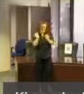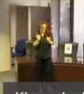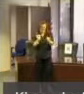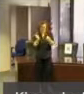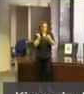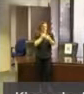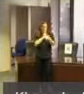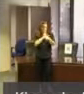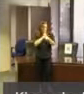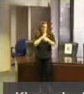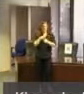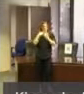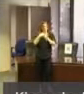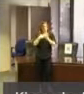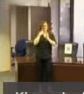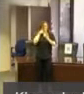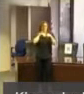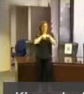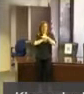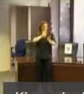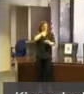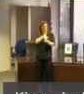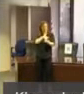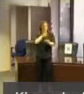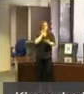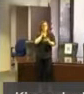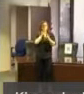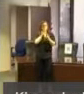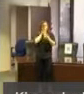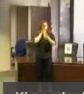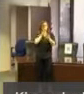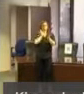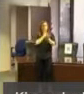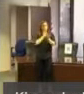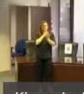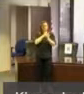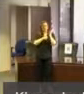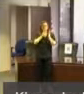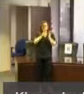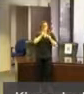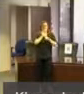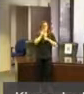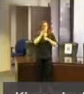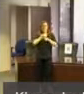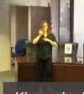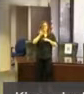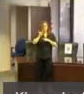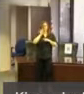centers. These are found in Chapter 295.41 of the Rules and